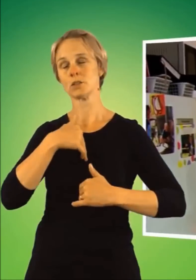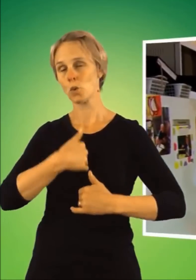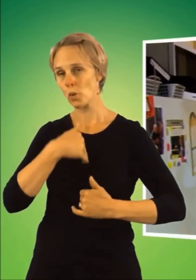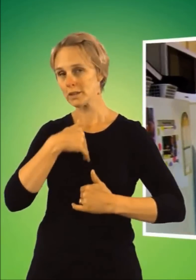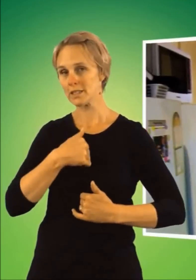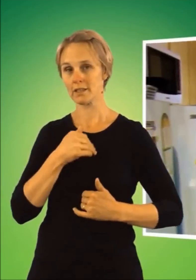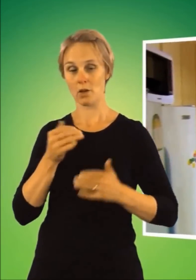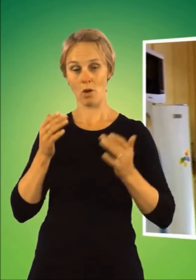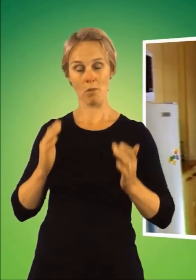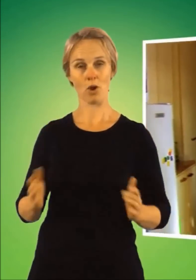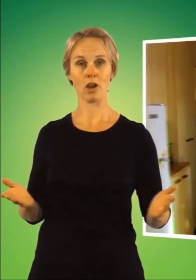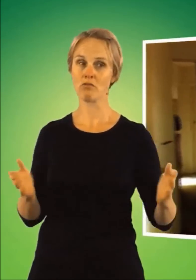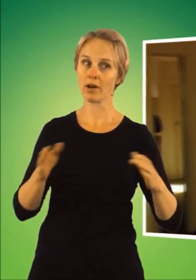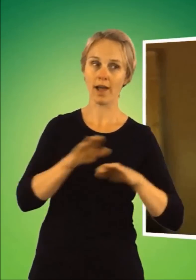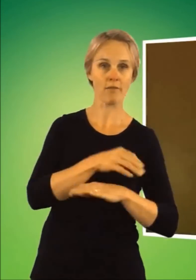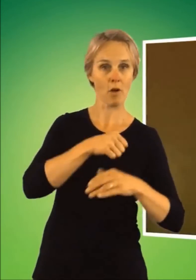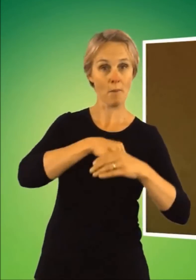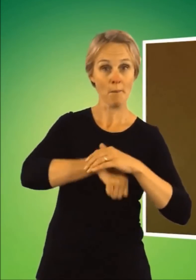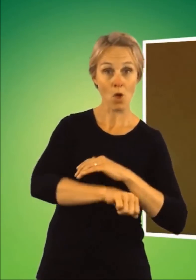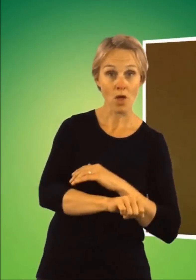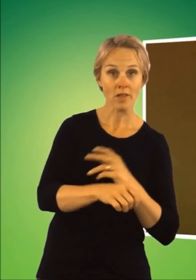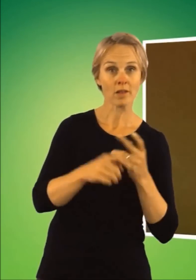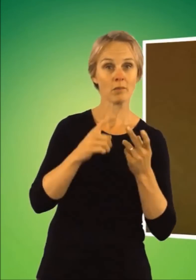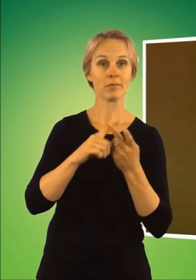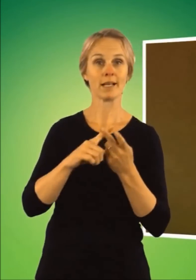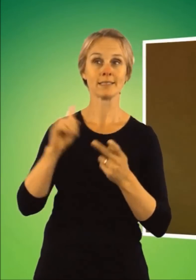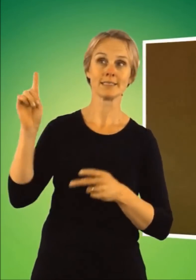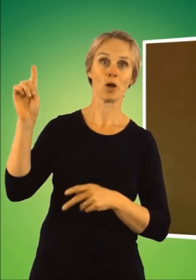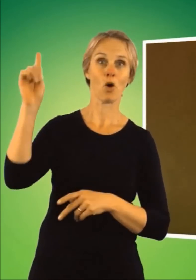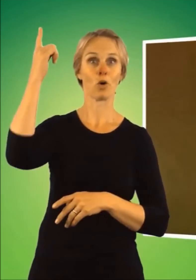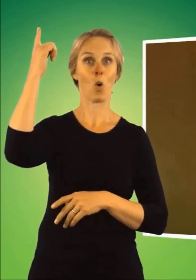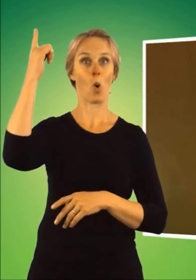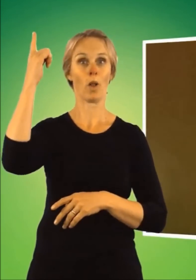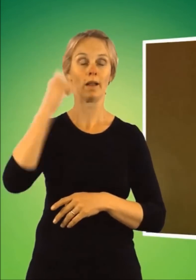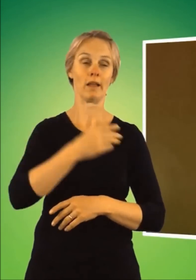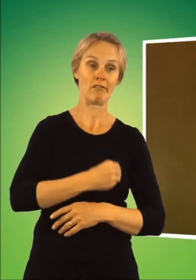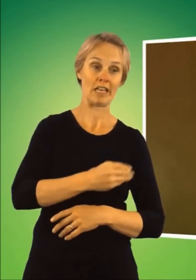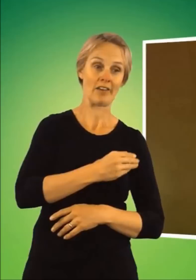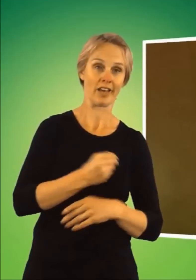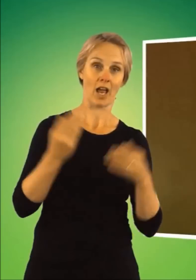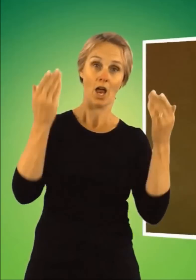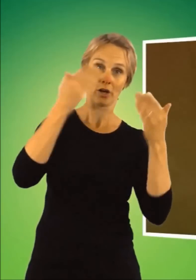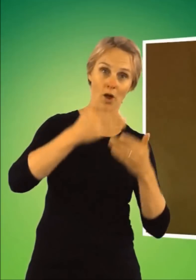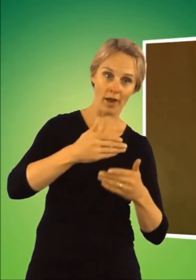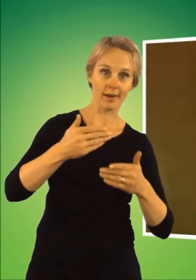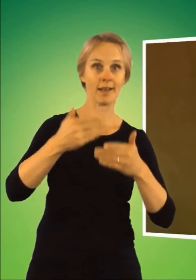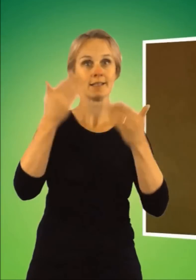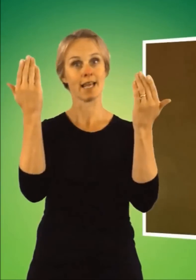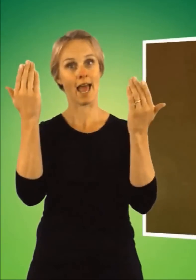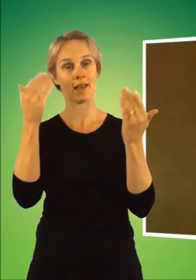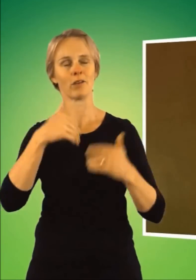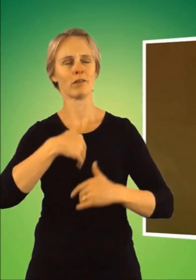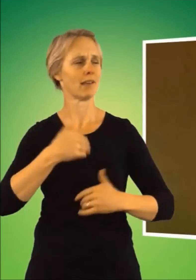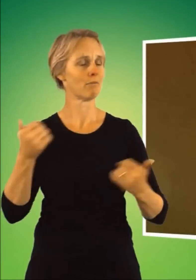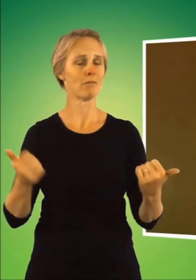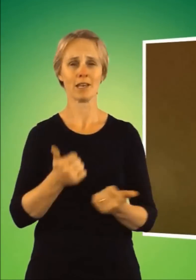Being a new mother is exhausting. Your body is recovering from the birth, and at the same time, you're on call night and day feeding your new